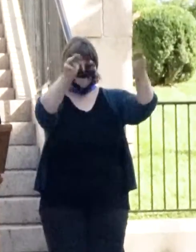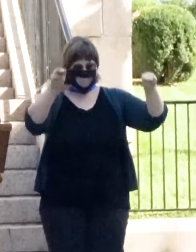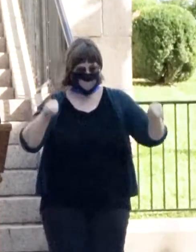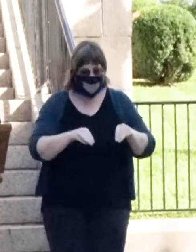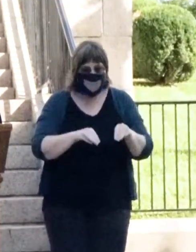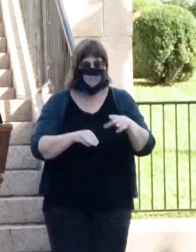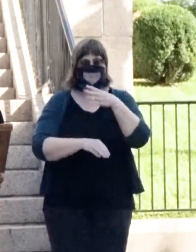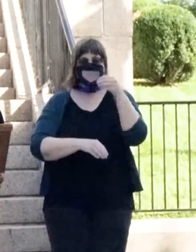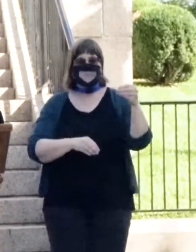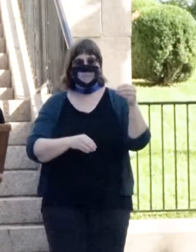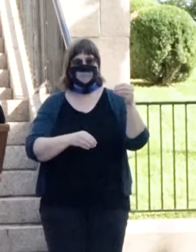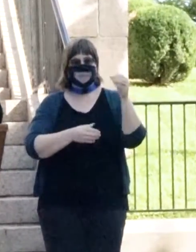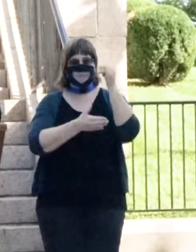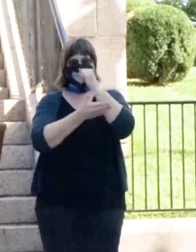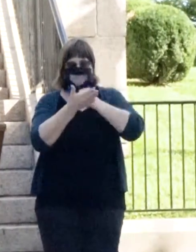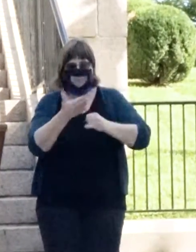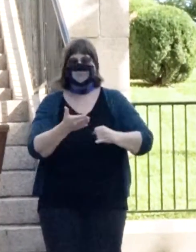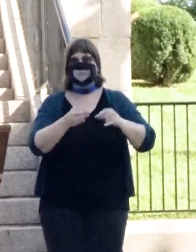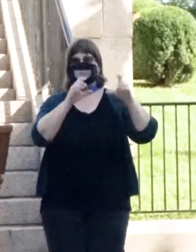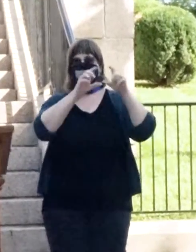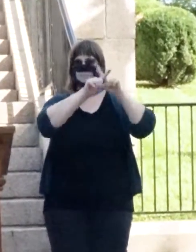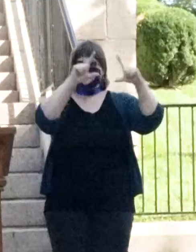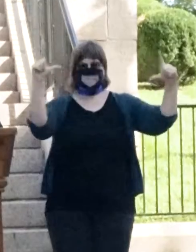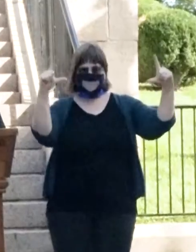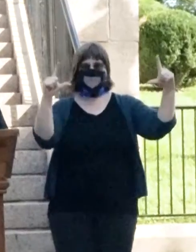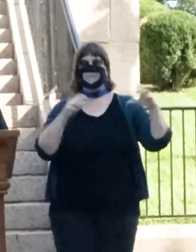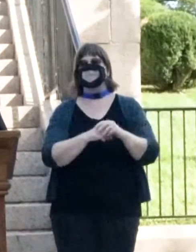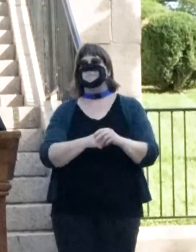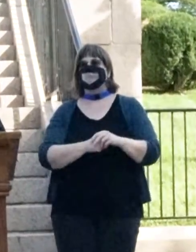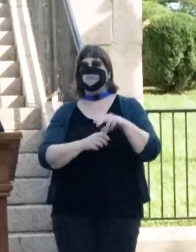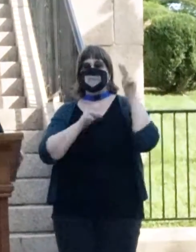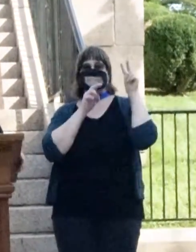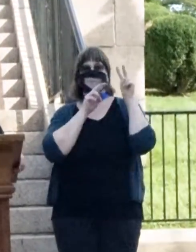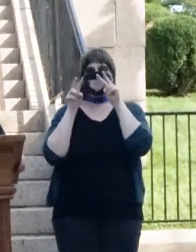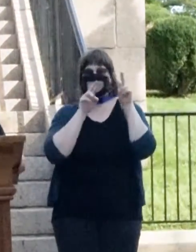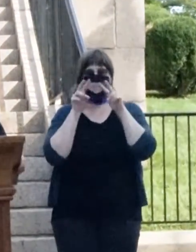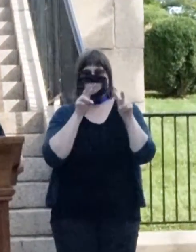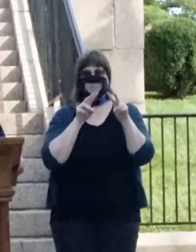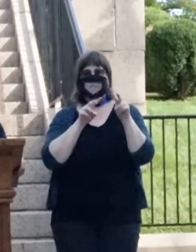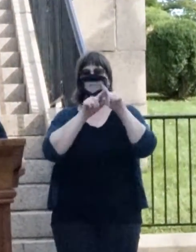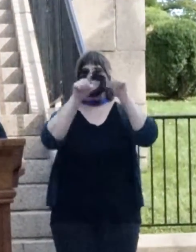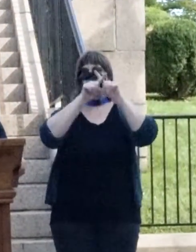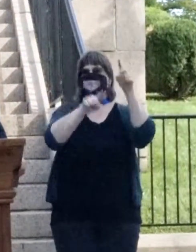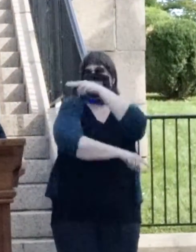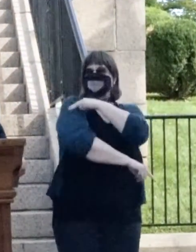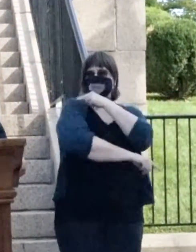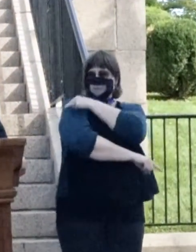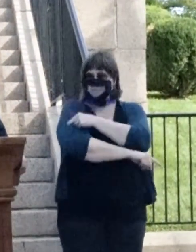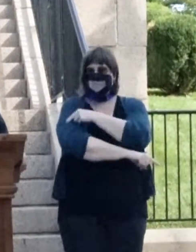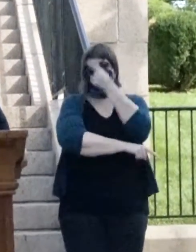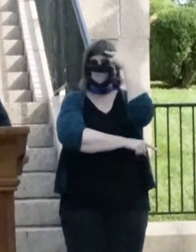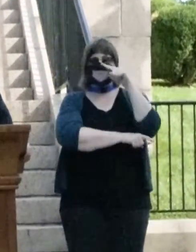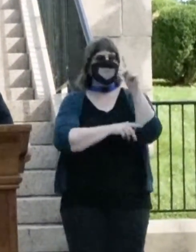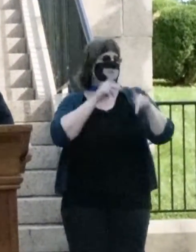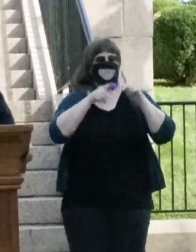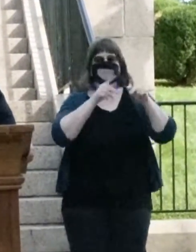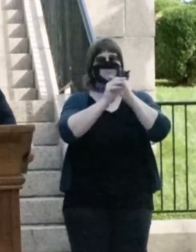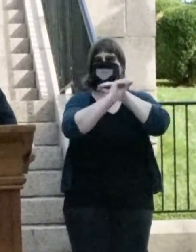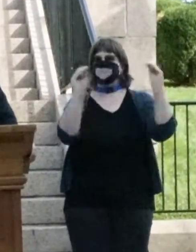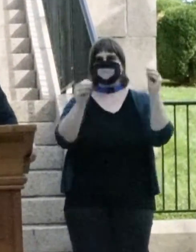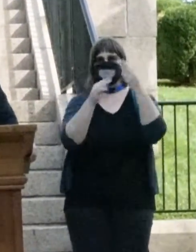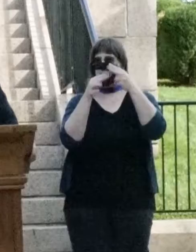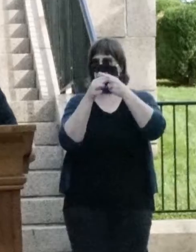all kind of took our role and kind of went to different hospitals and started looking up John Doe's. And we were looking for Marty.